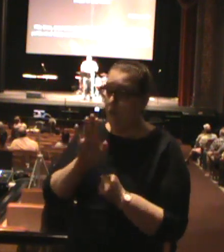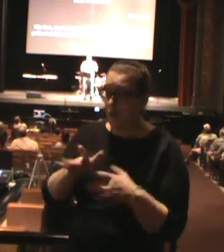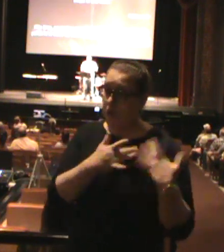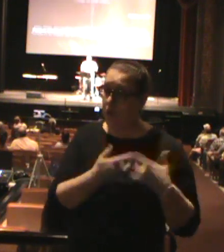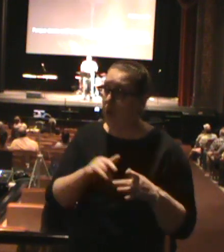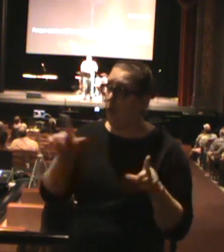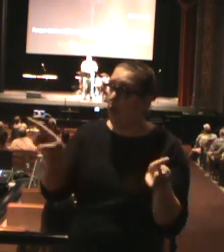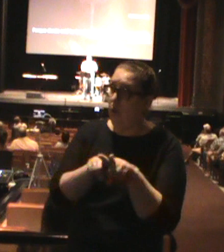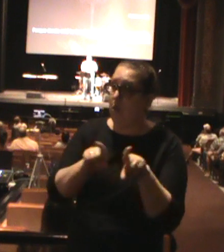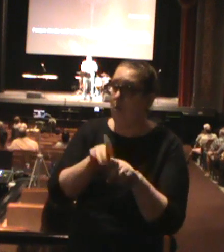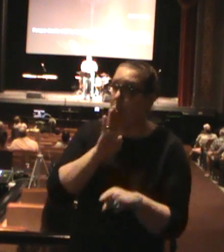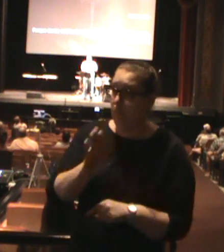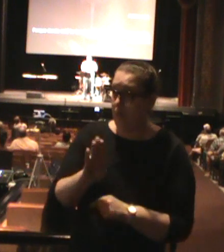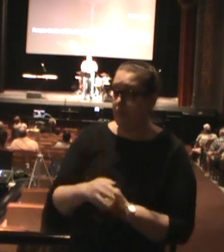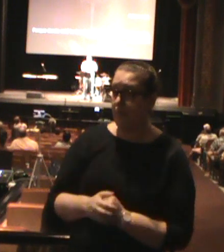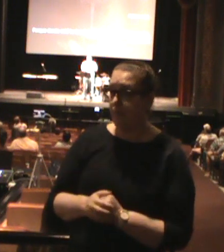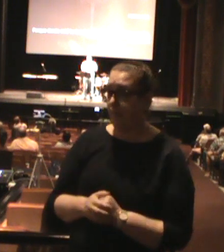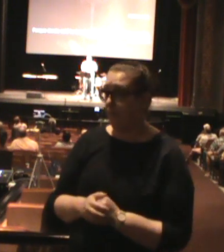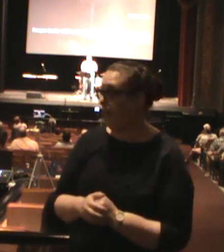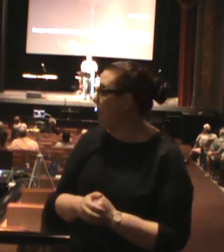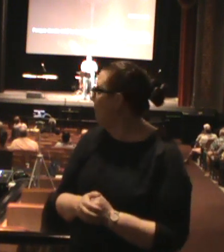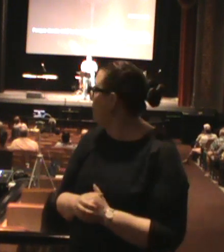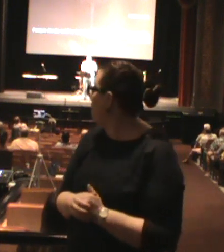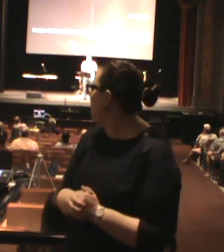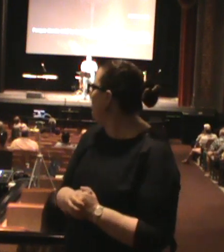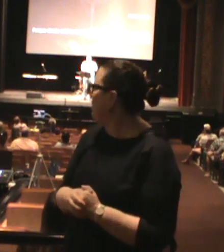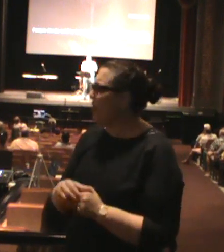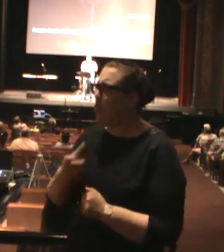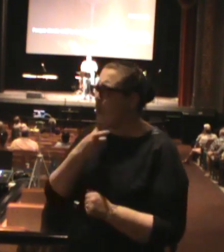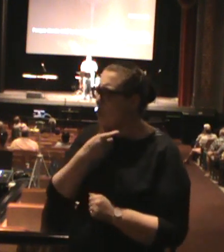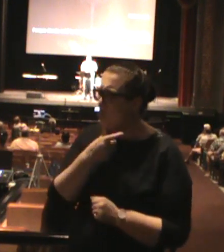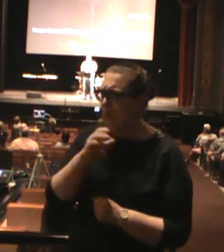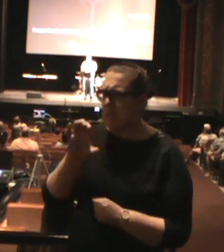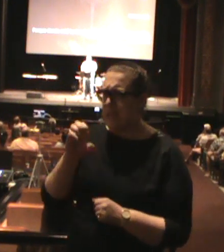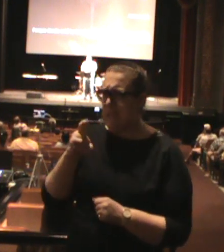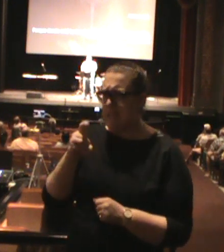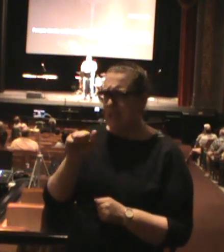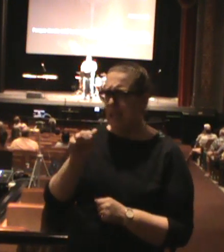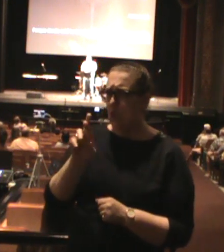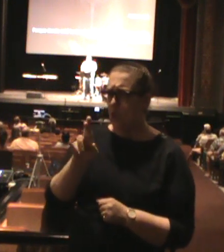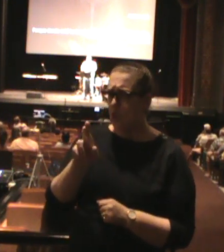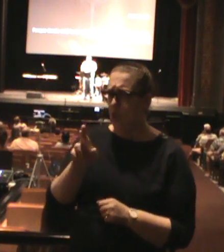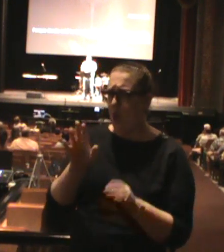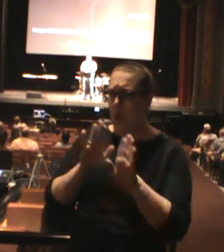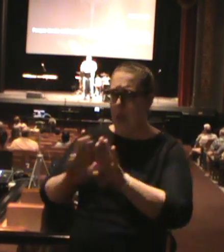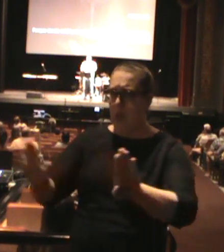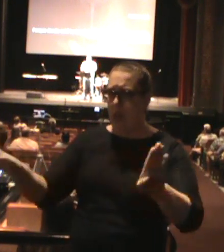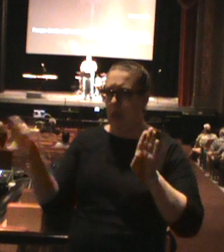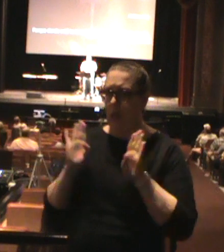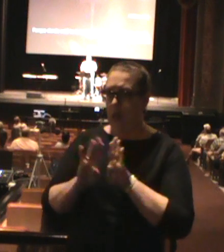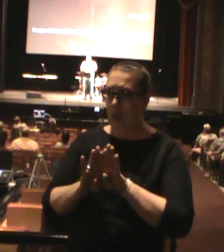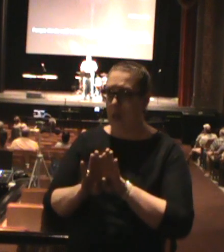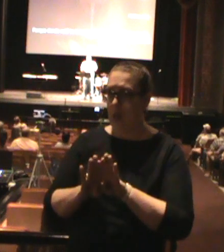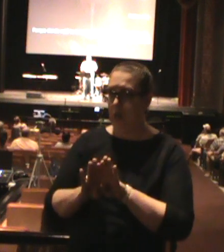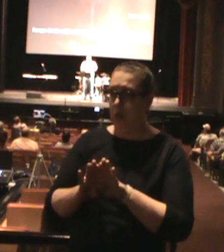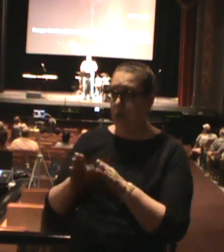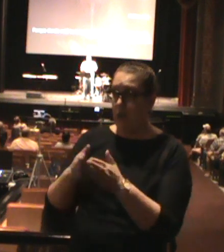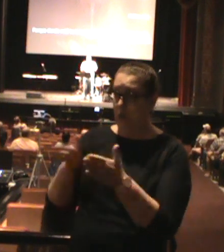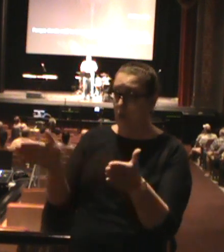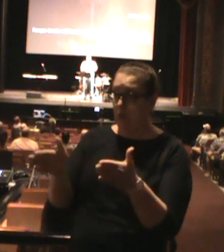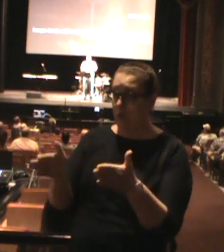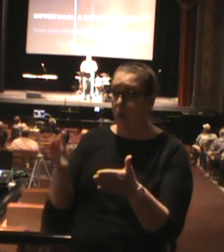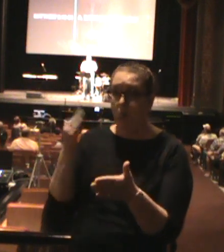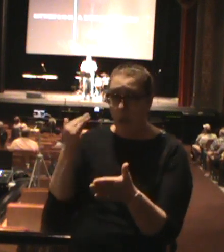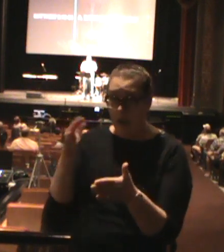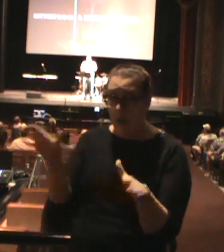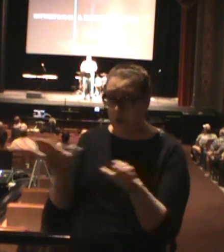those cedar lined closets? Is that what they are? Why do we have cedar lined closets? To keep moths out.